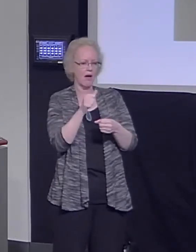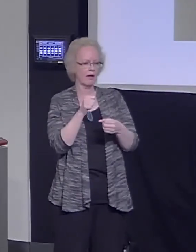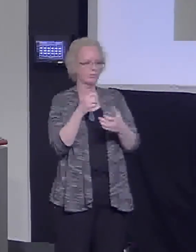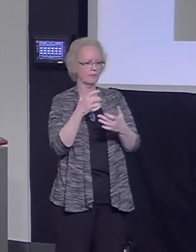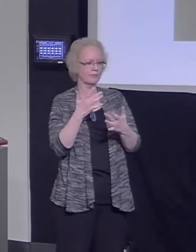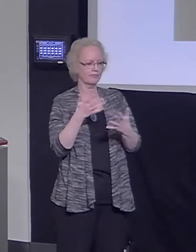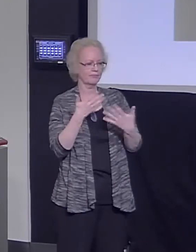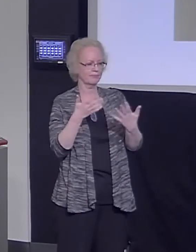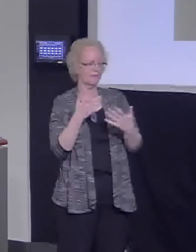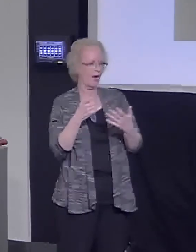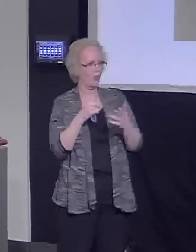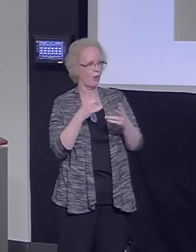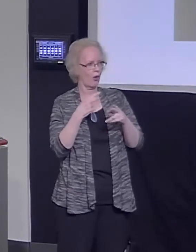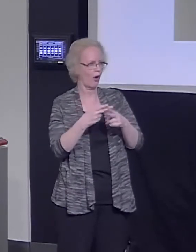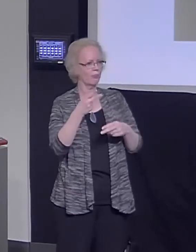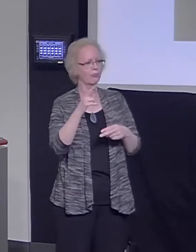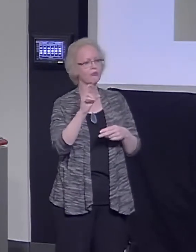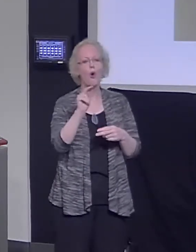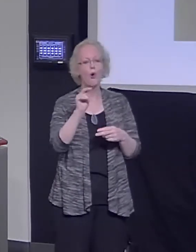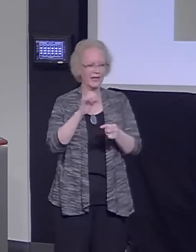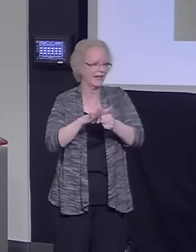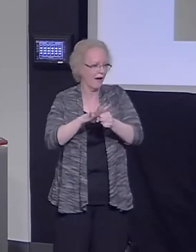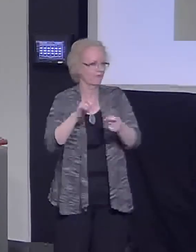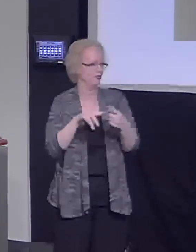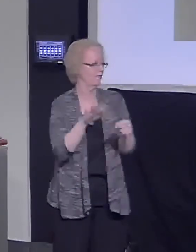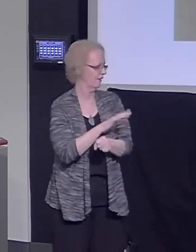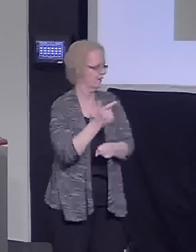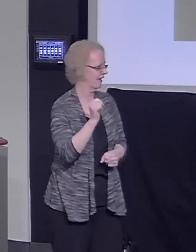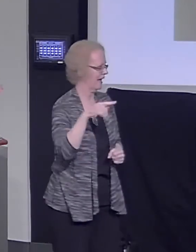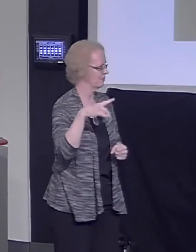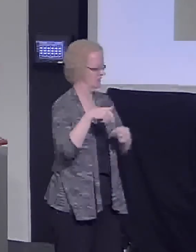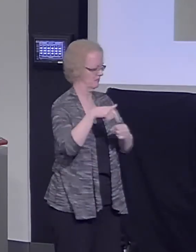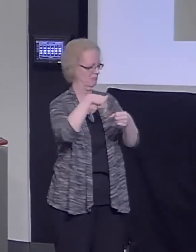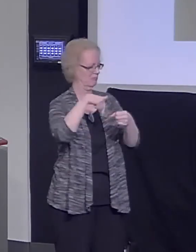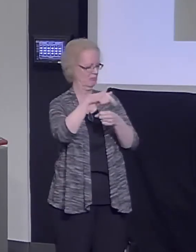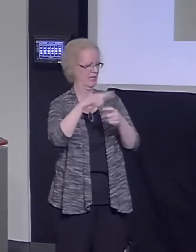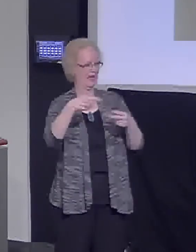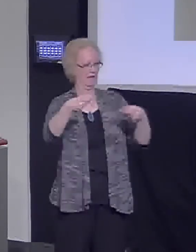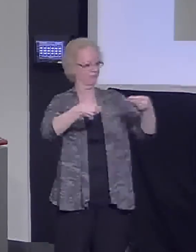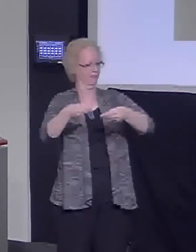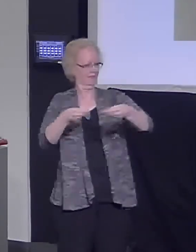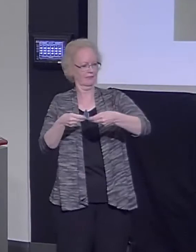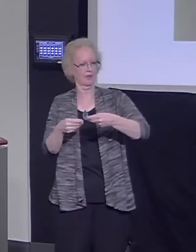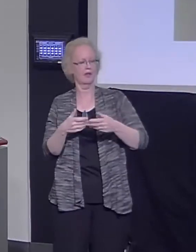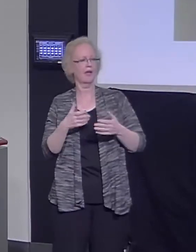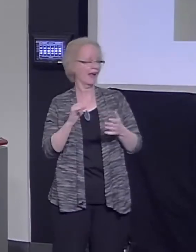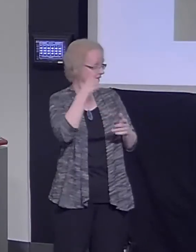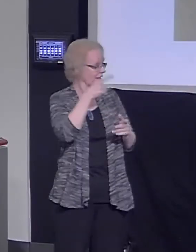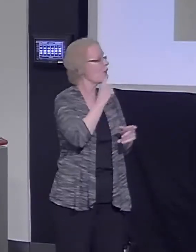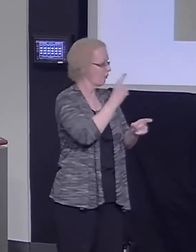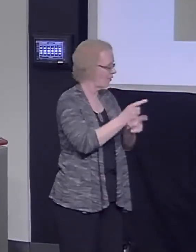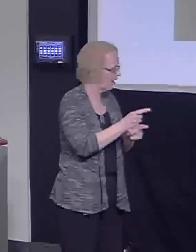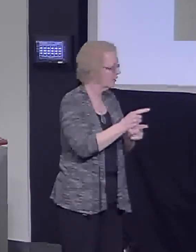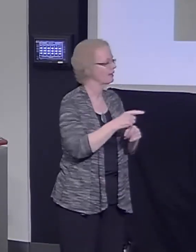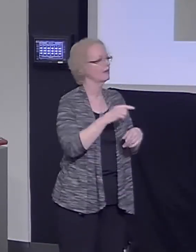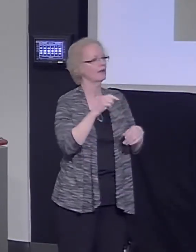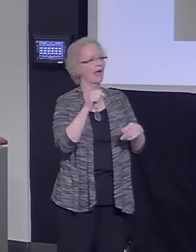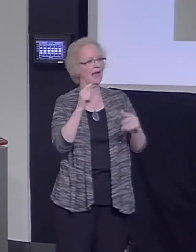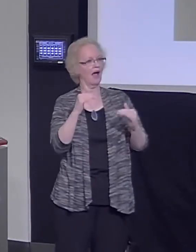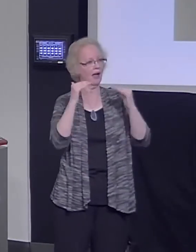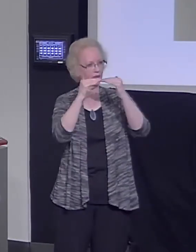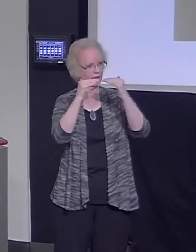to filling in these gaps. And I think you're right. When you're saying, is it higher levels of language,